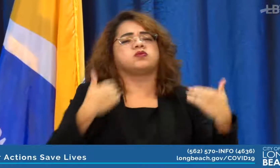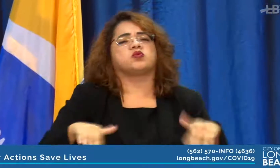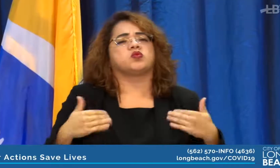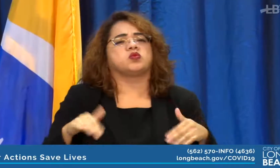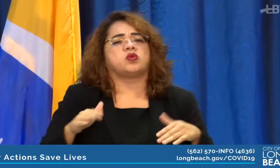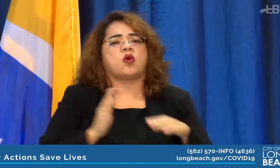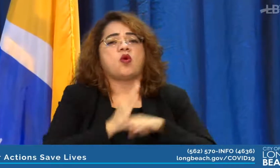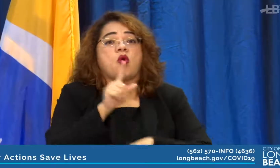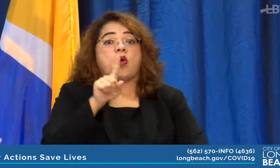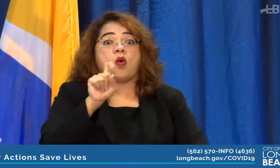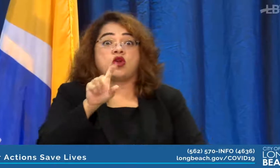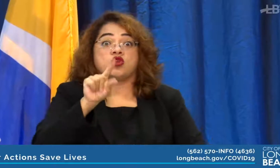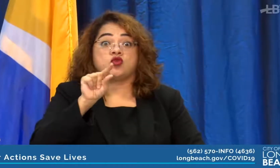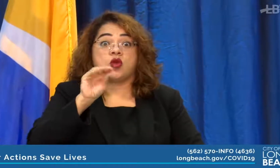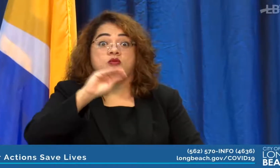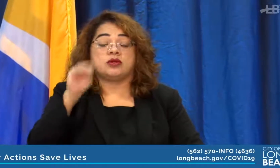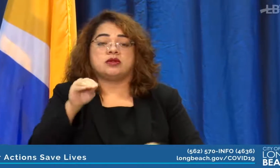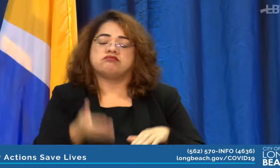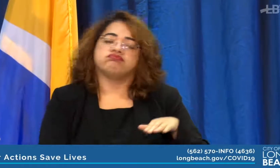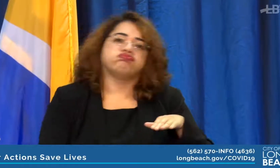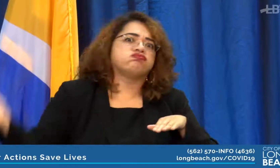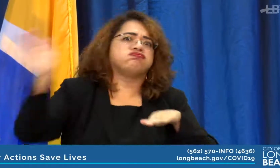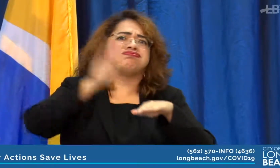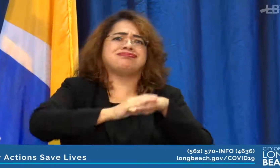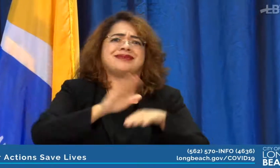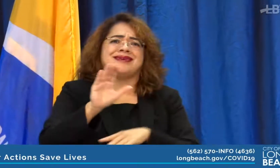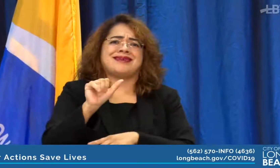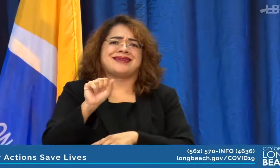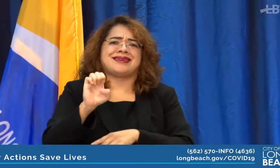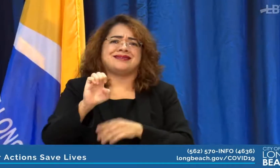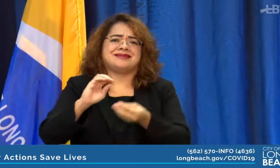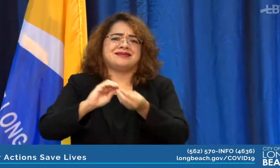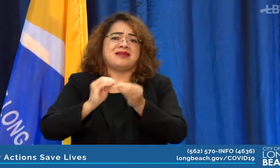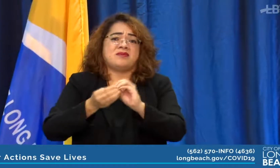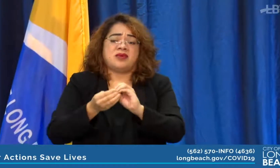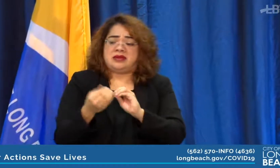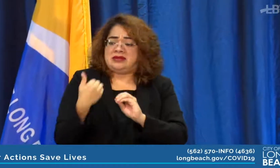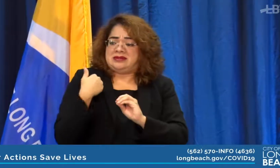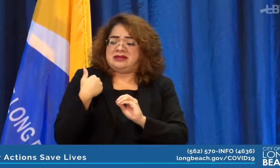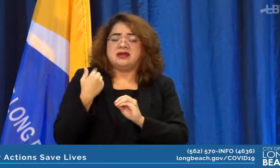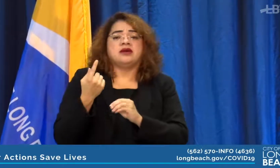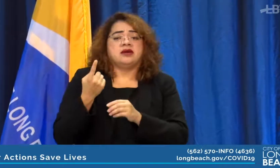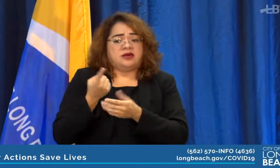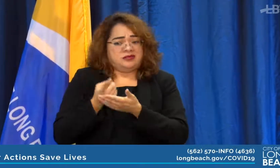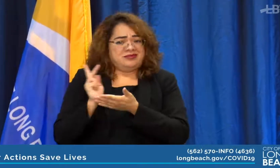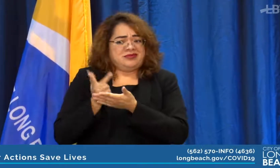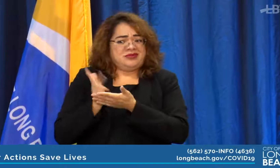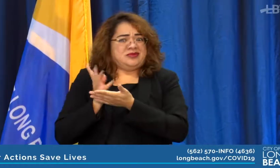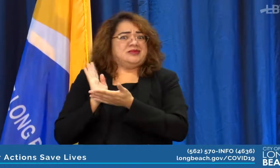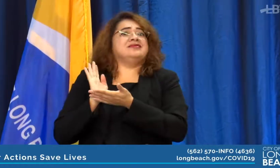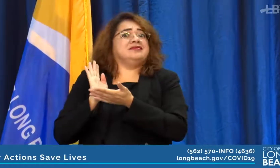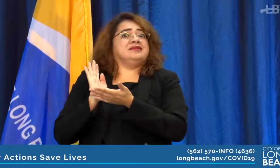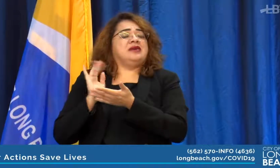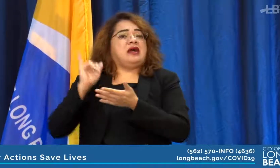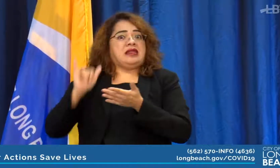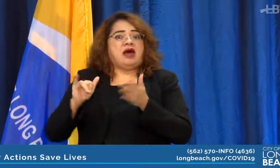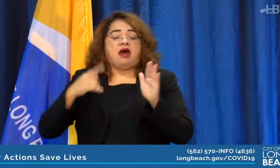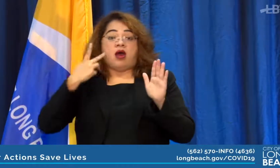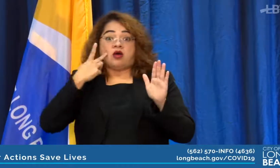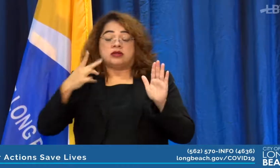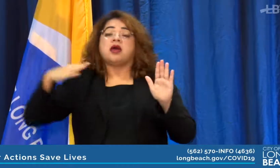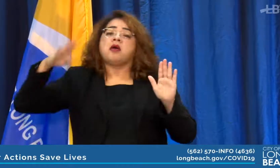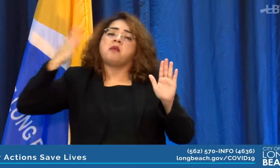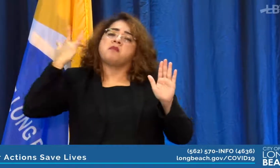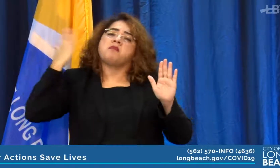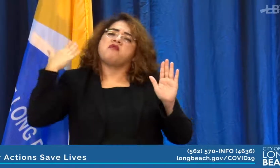over 120% increase in our case numbers within the past few weeks, and which is a much steeper curve than we've ever